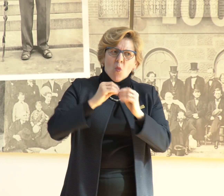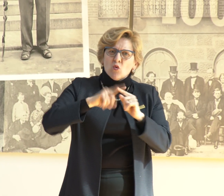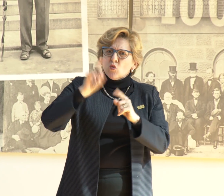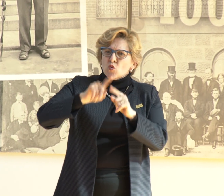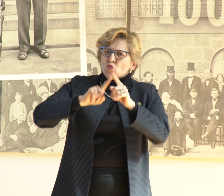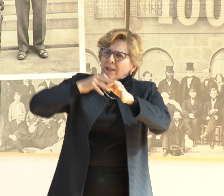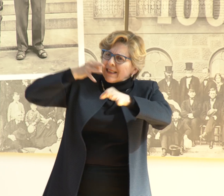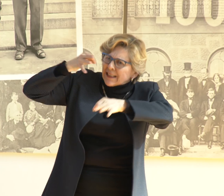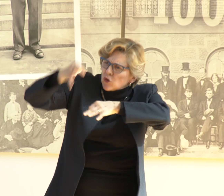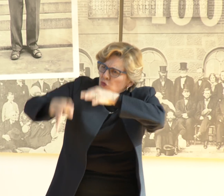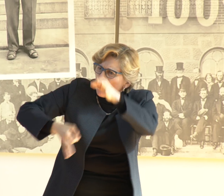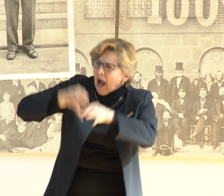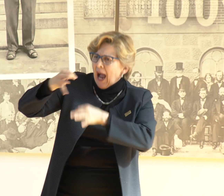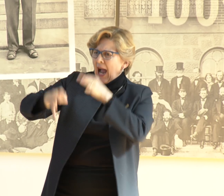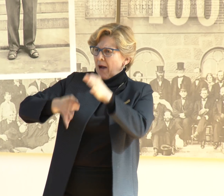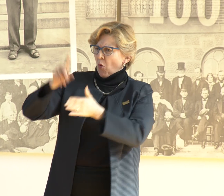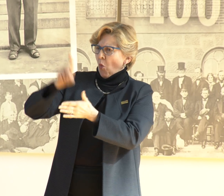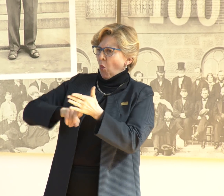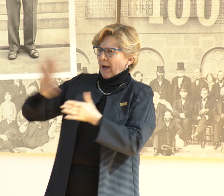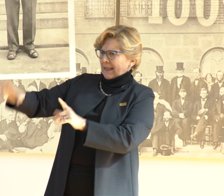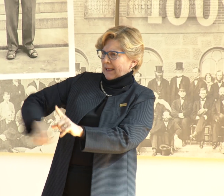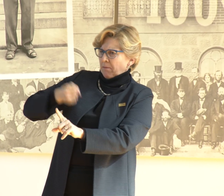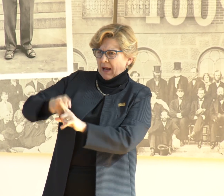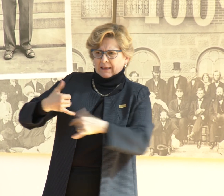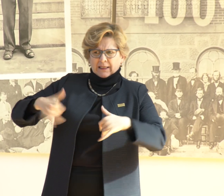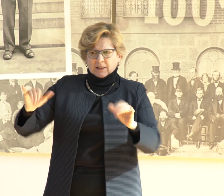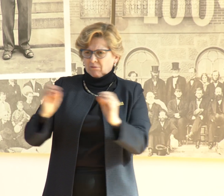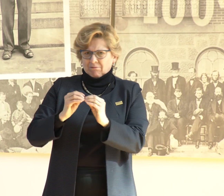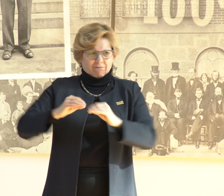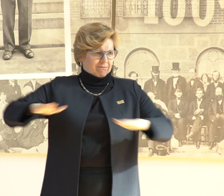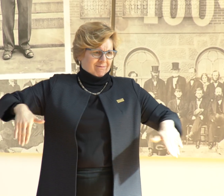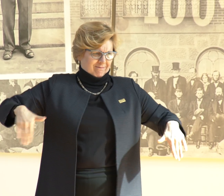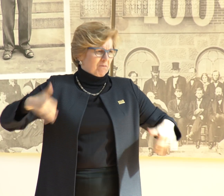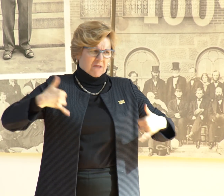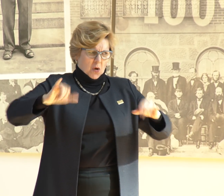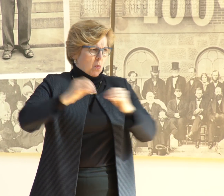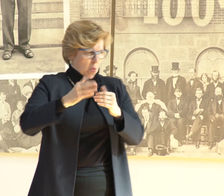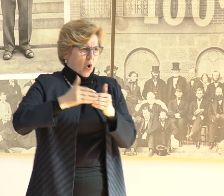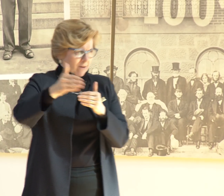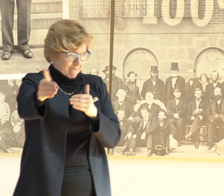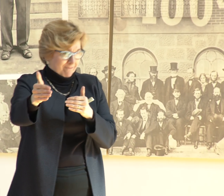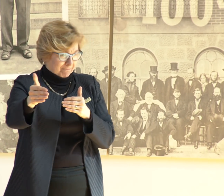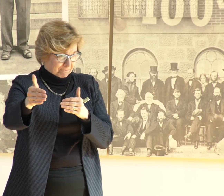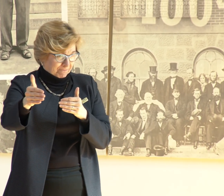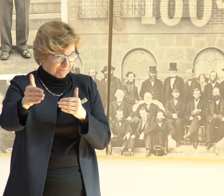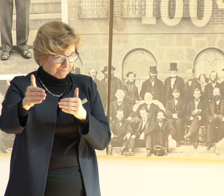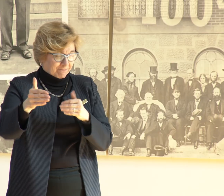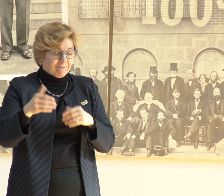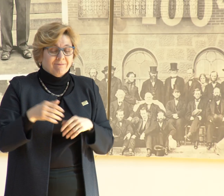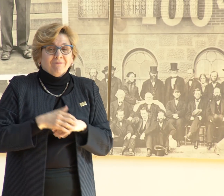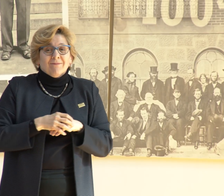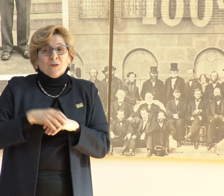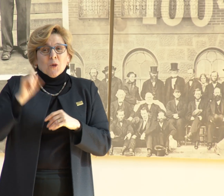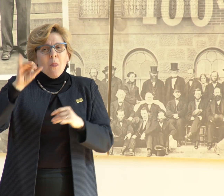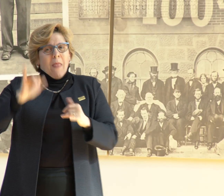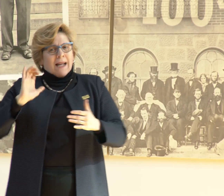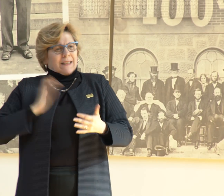In looking at his art, we still have so much more to describe what his impact is and will